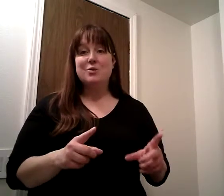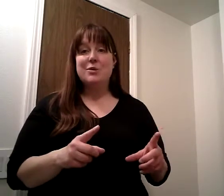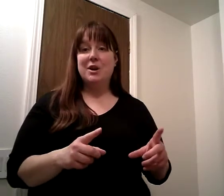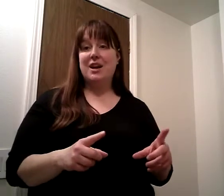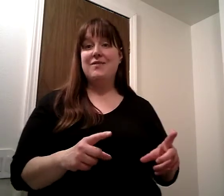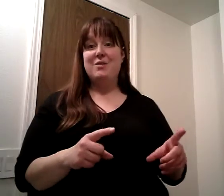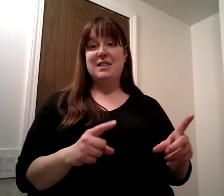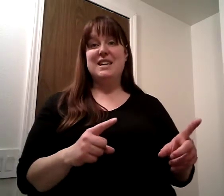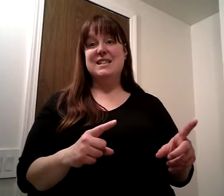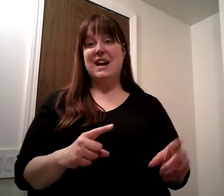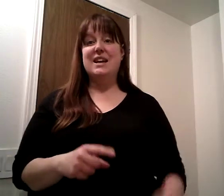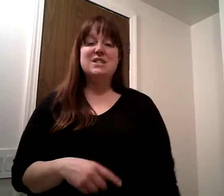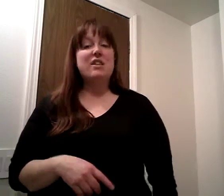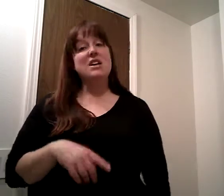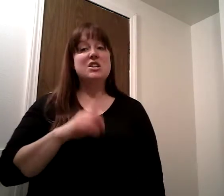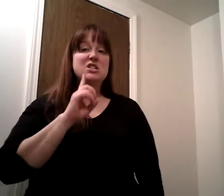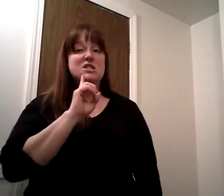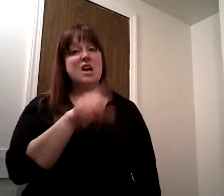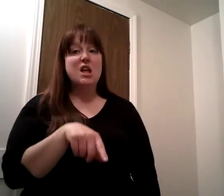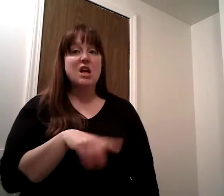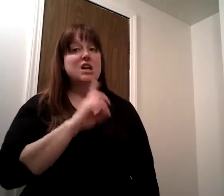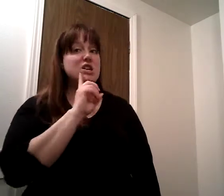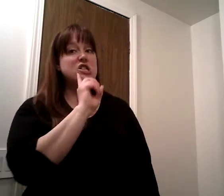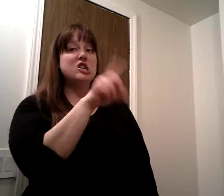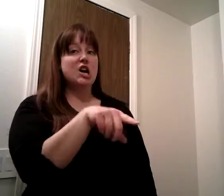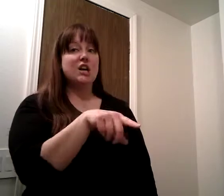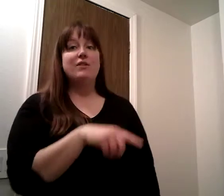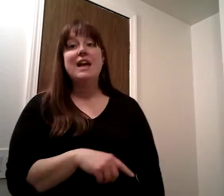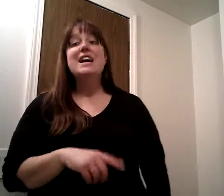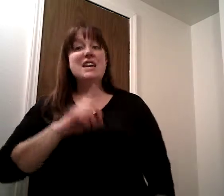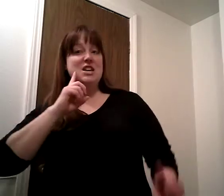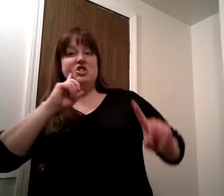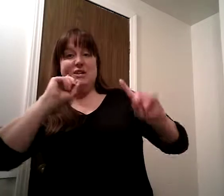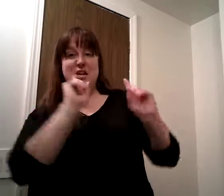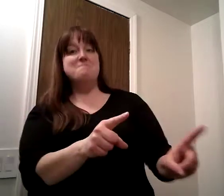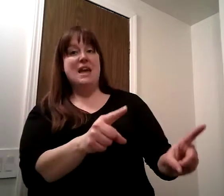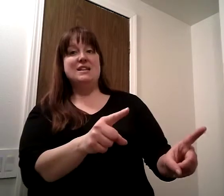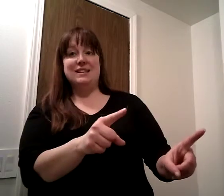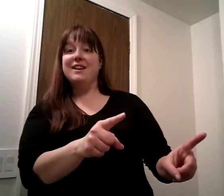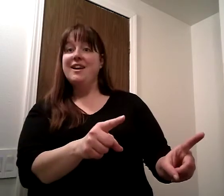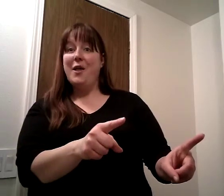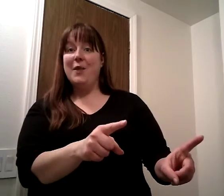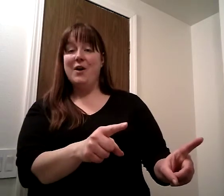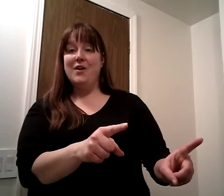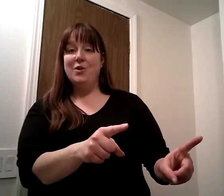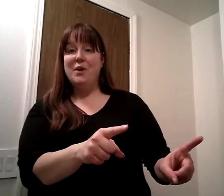what we want to convey with this sign. It's not like he just said it, he didn't just talk it, right? He just commanded the wind